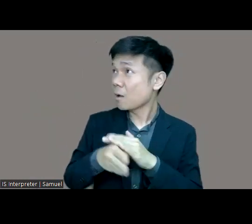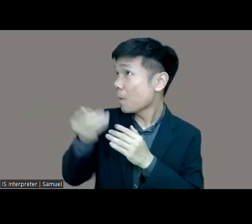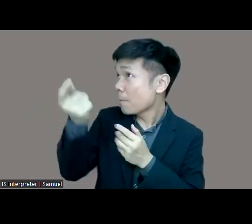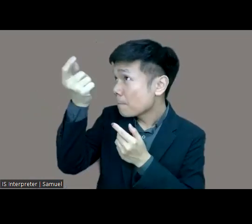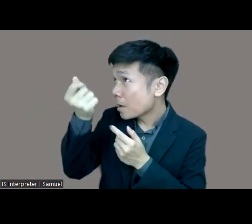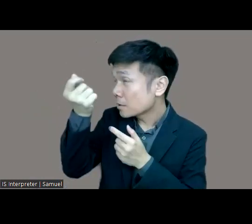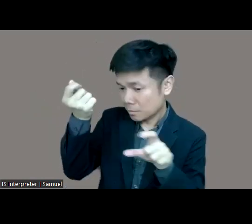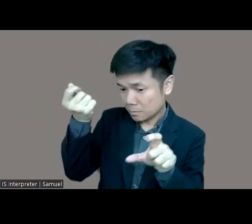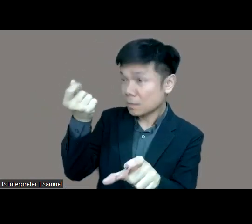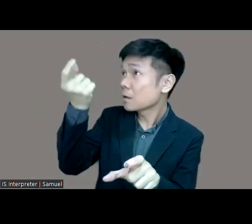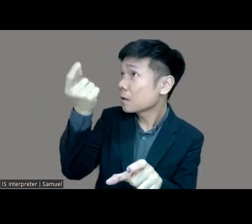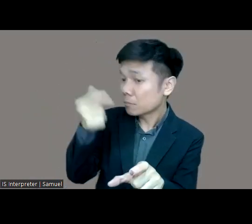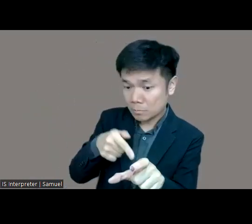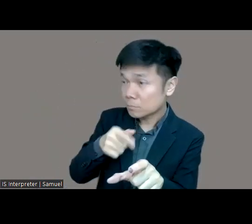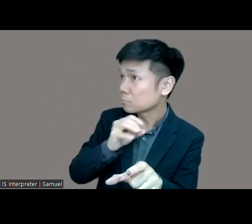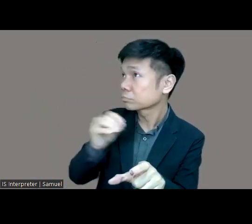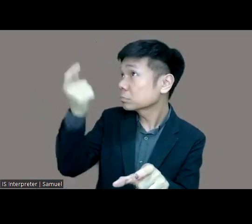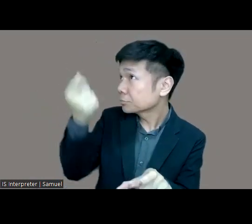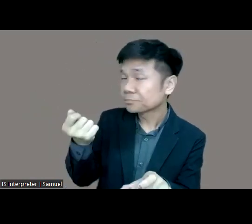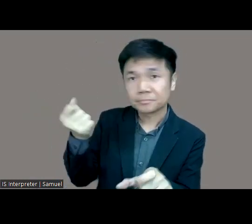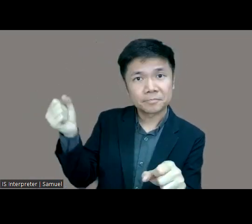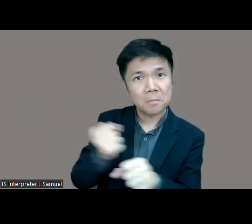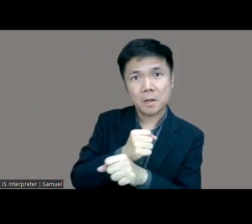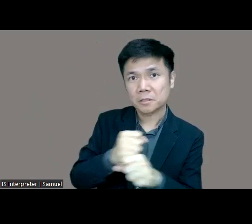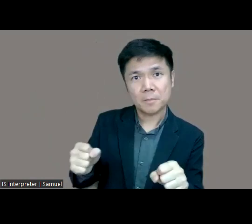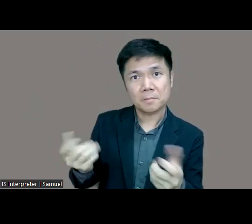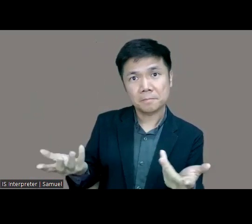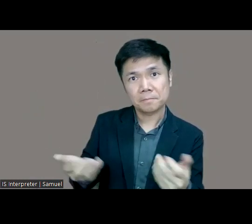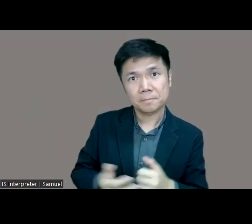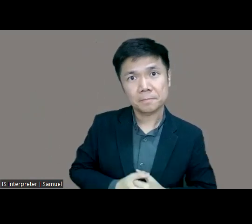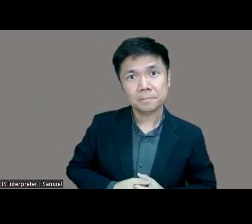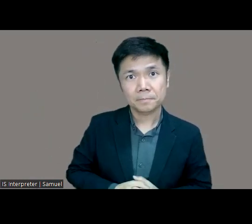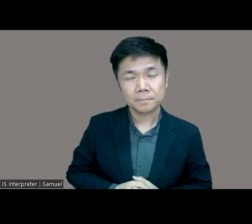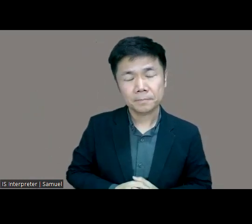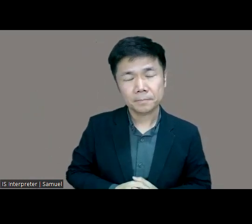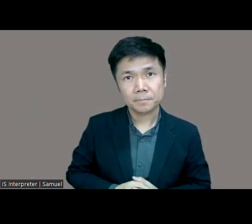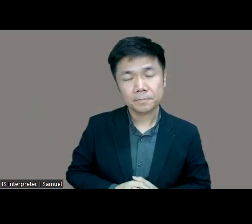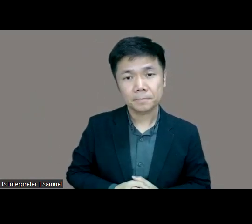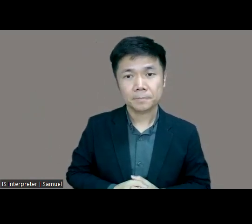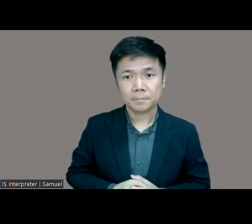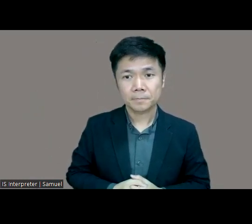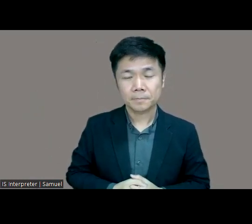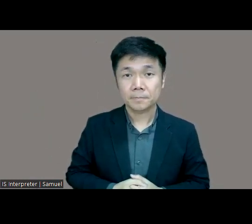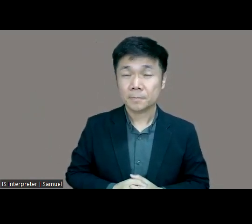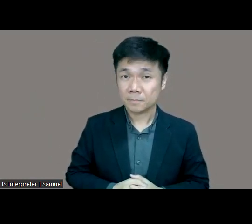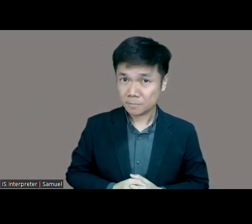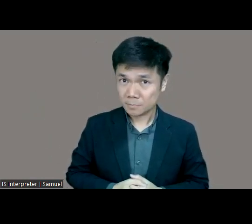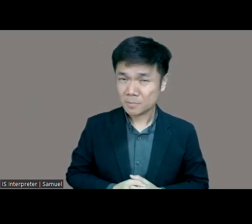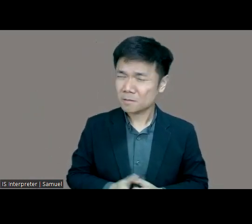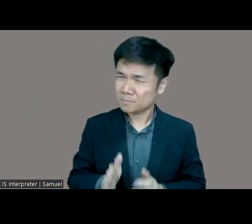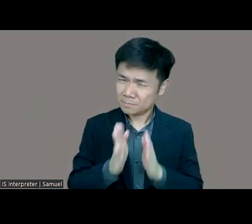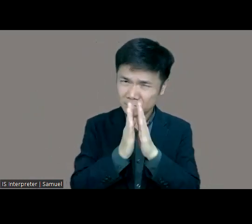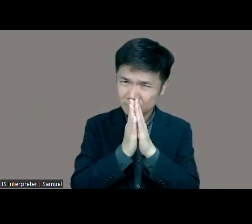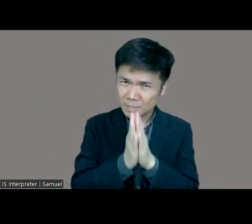M-Pesa. You see, that's why I would like to insist about